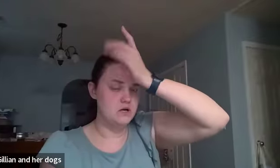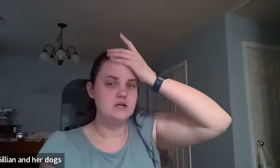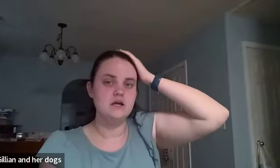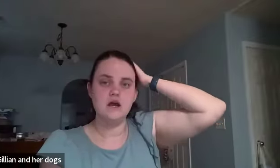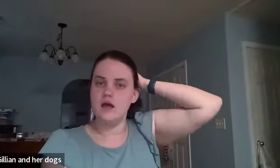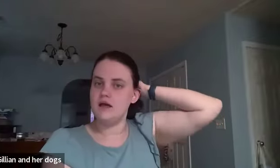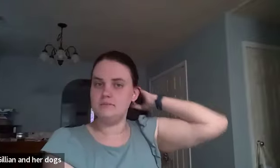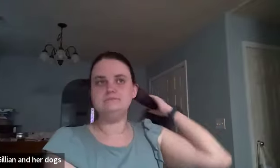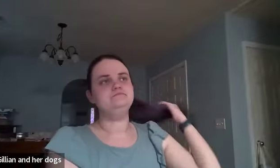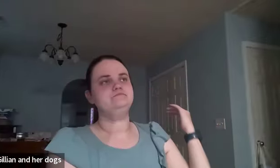lower. Um,